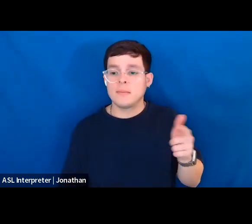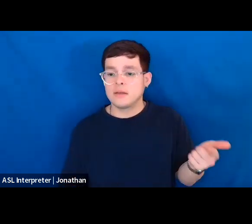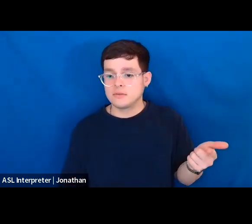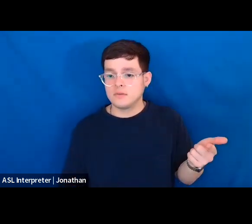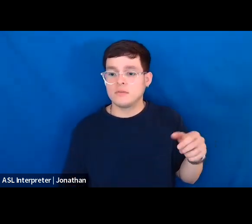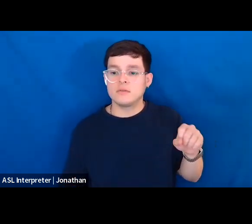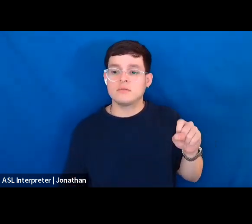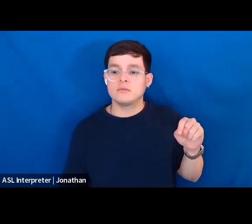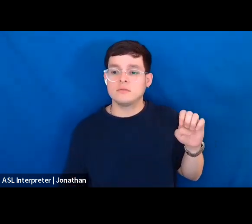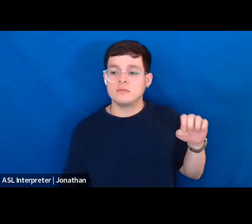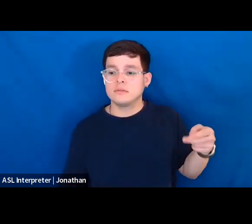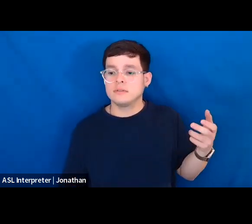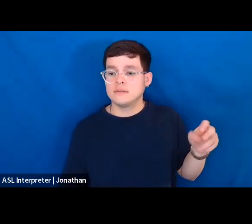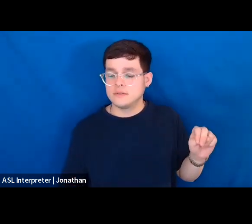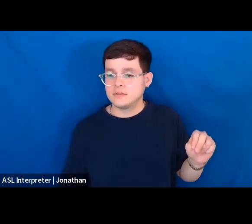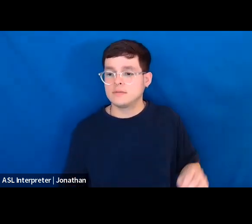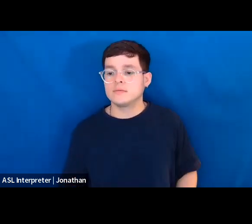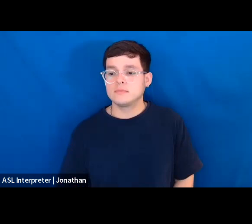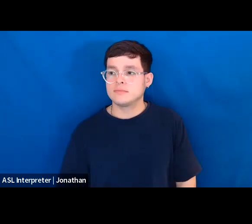to Stephen.